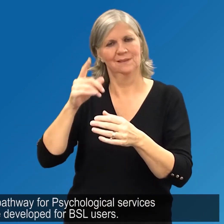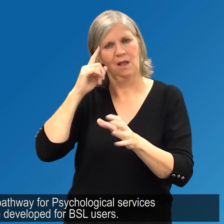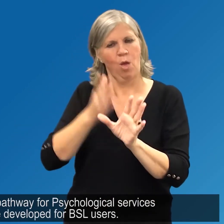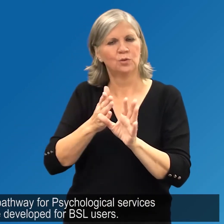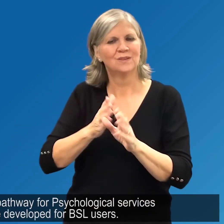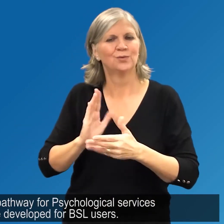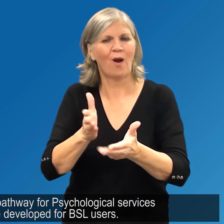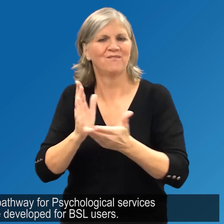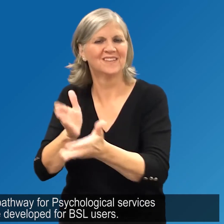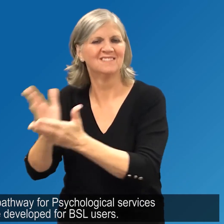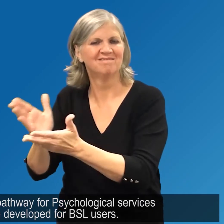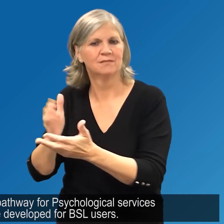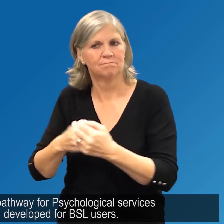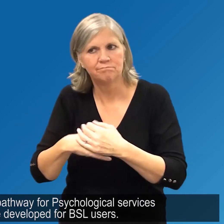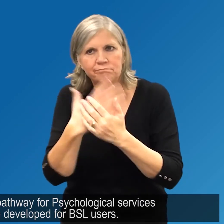be developed for BSL users.